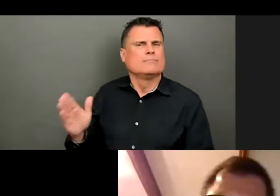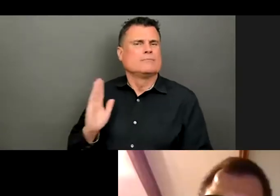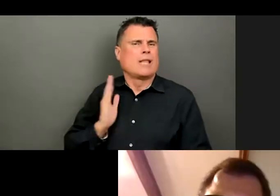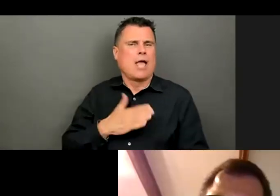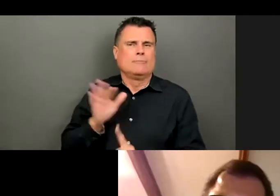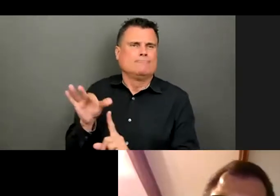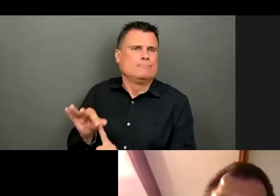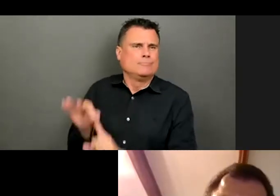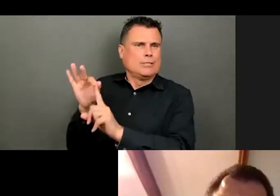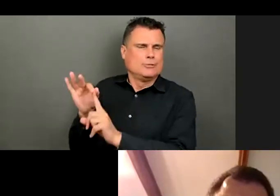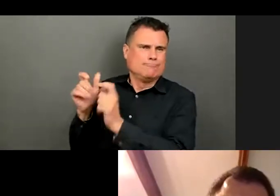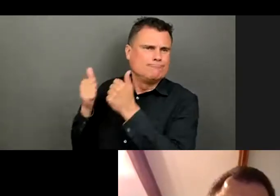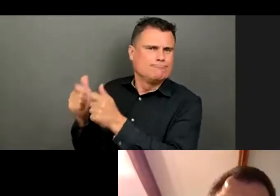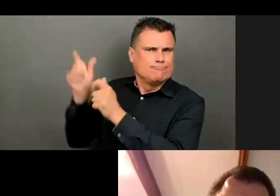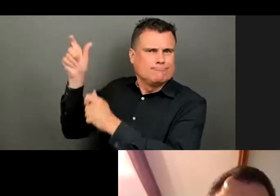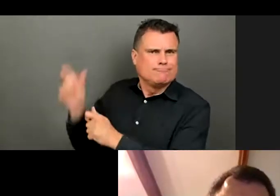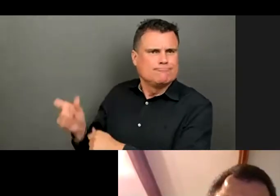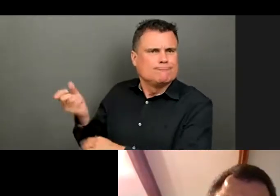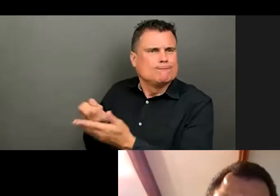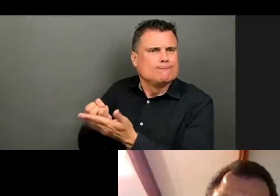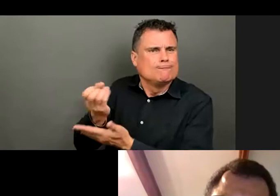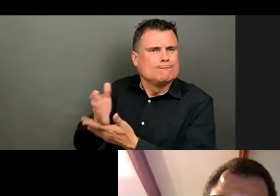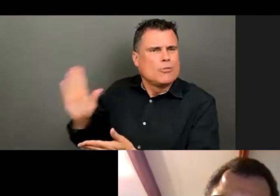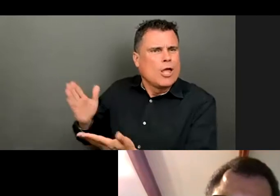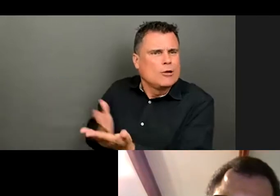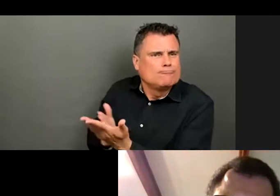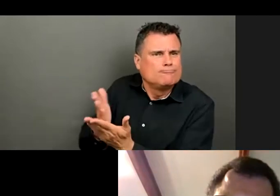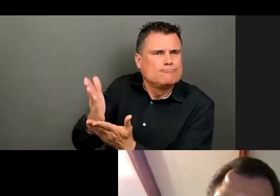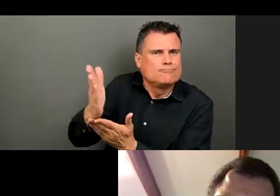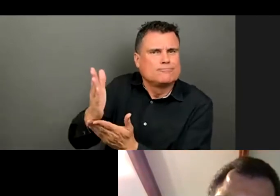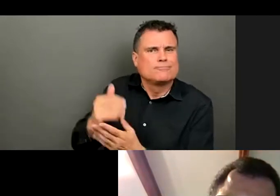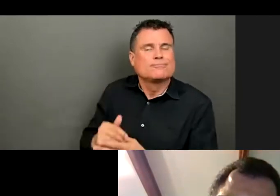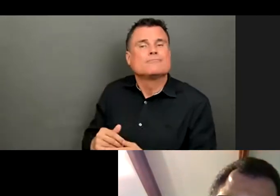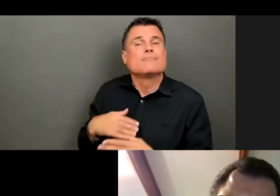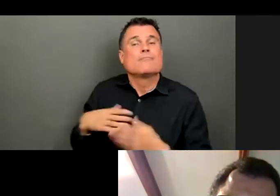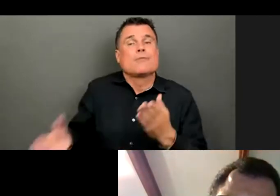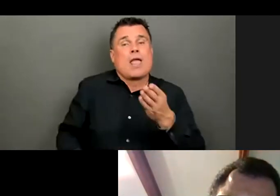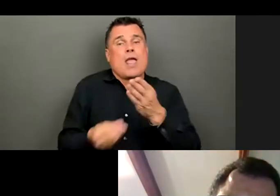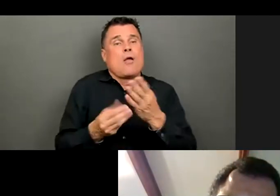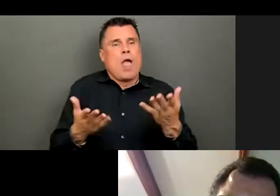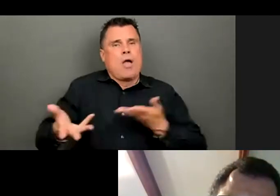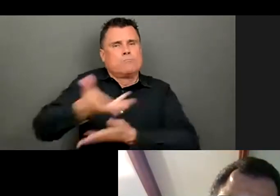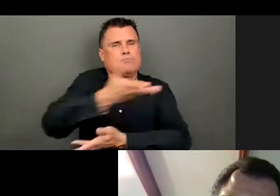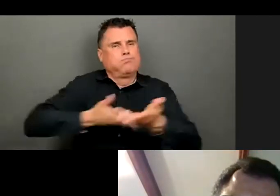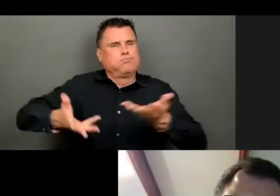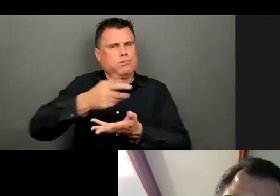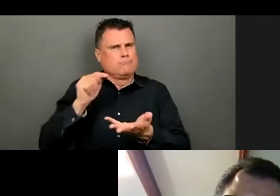your experience, adding to the rich information being shared by our panelists